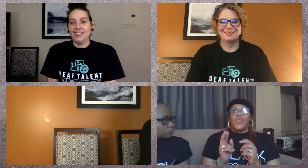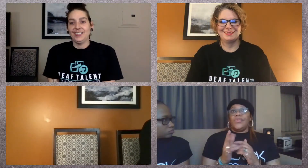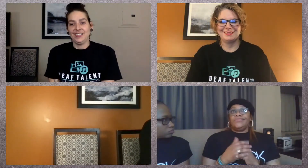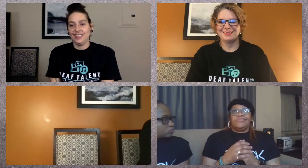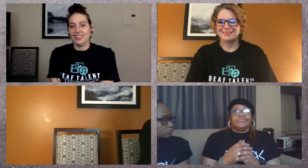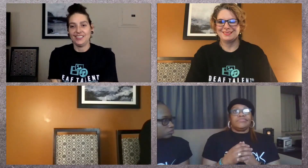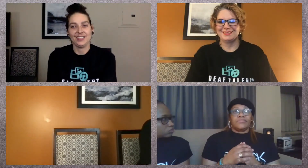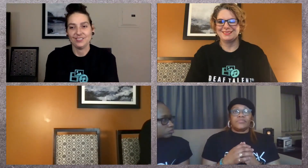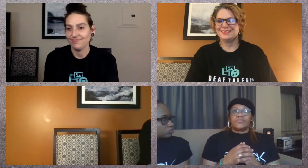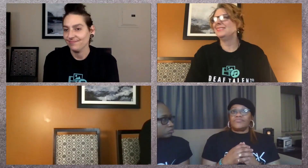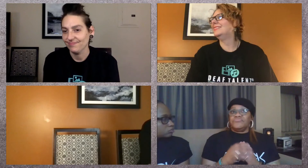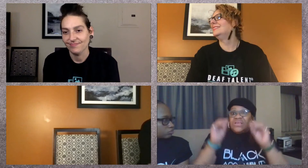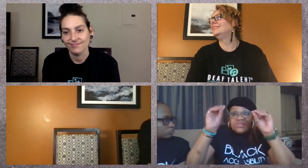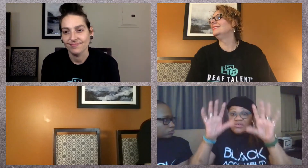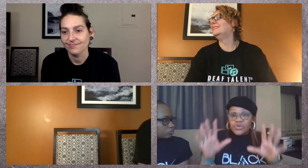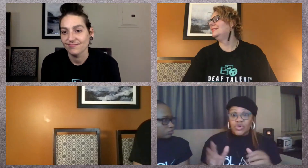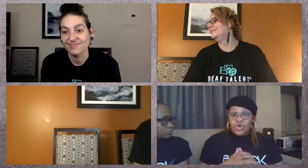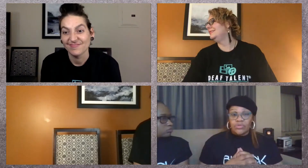I'll document it.